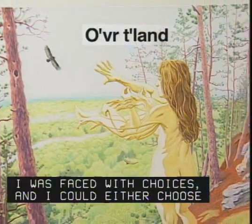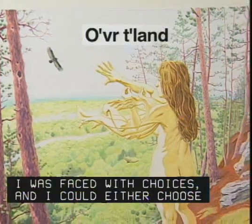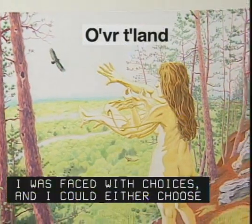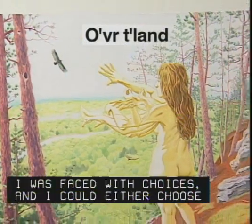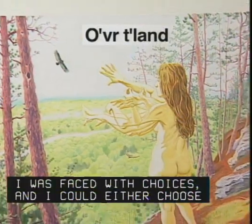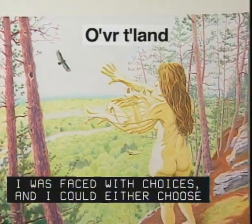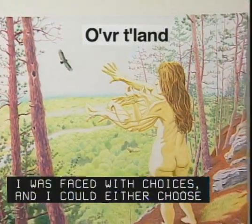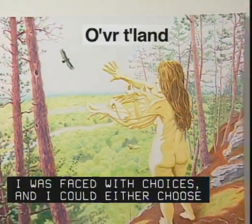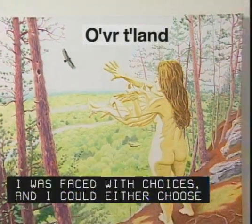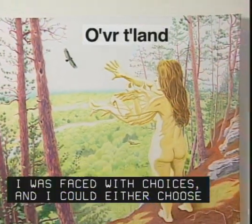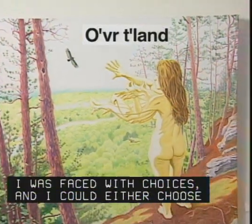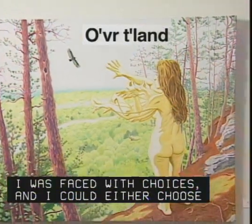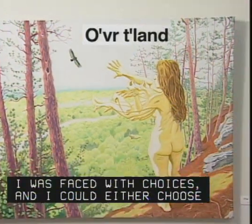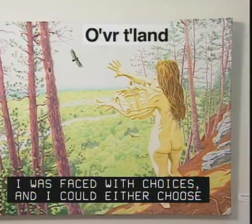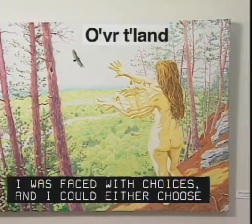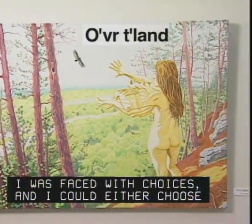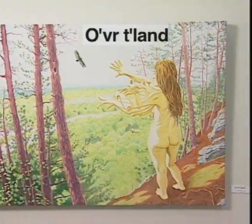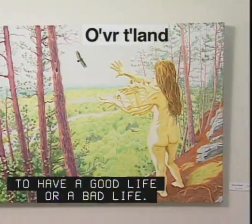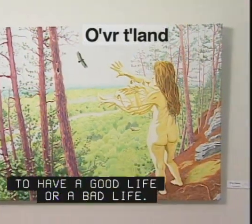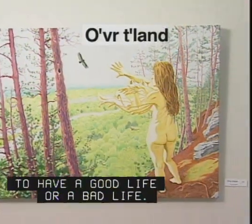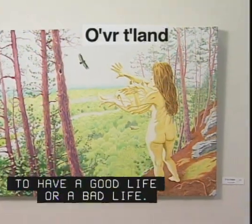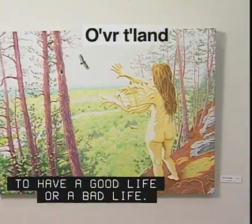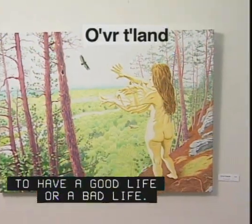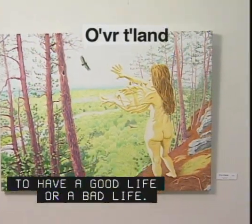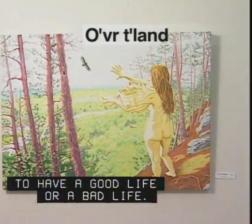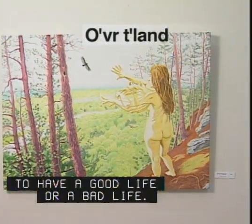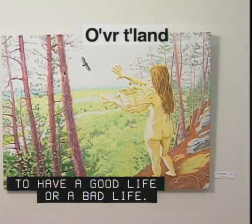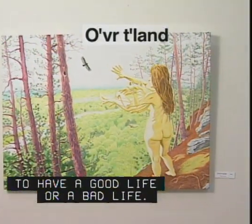faced with choices, and I could either choose to have a good life or a bad life.